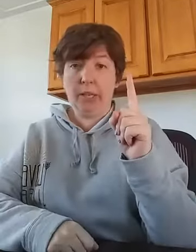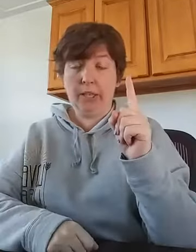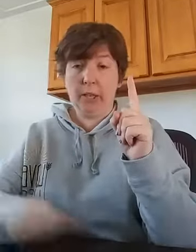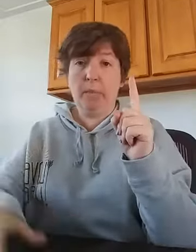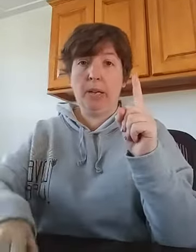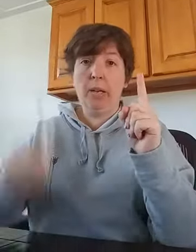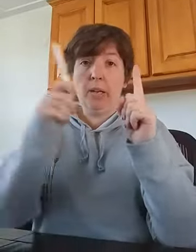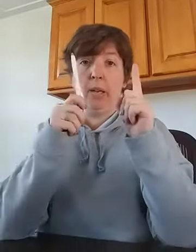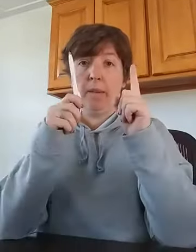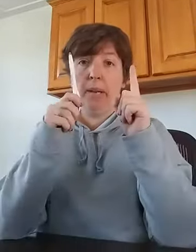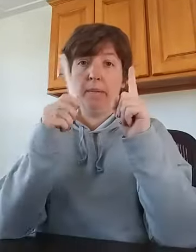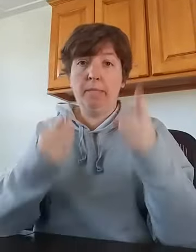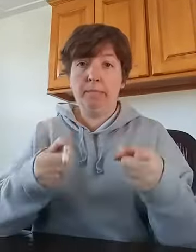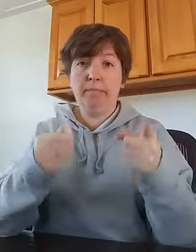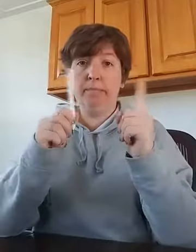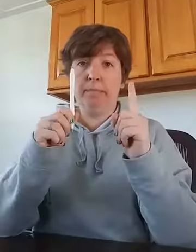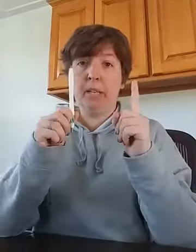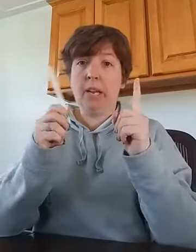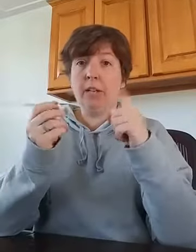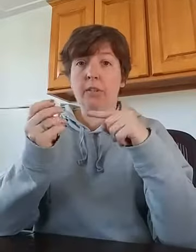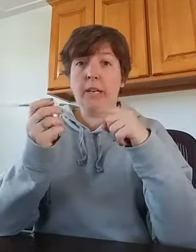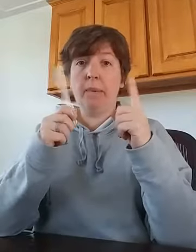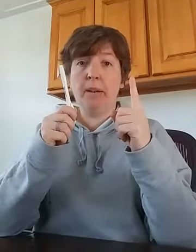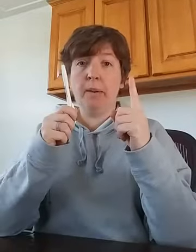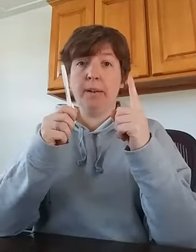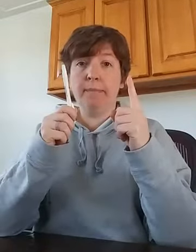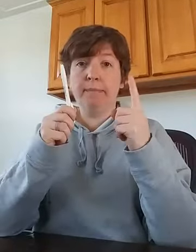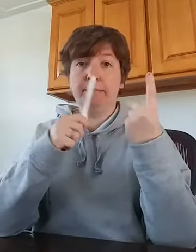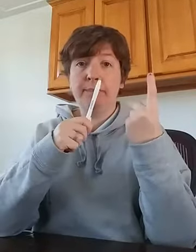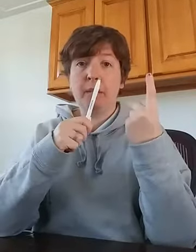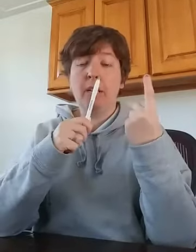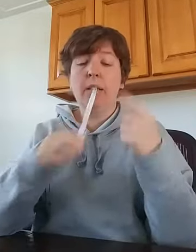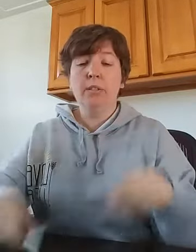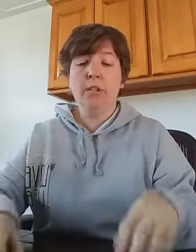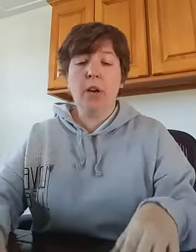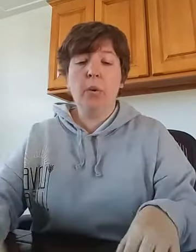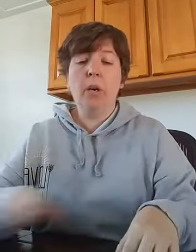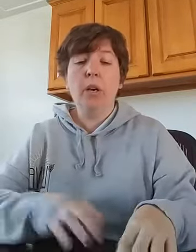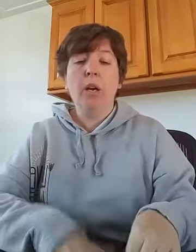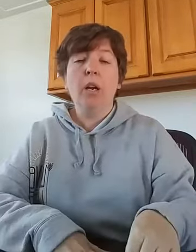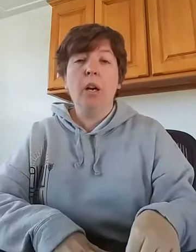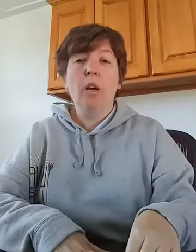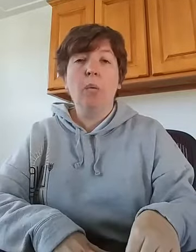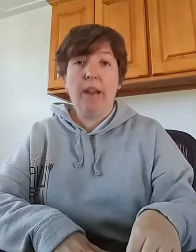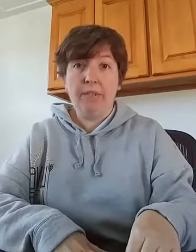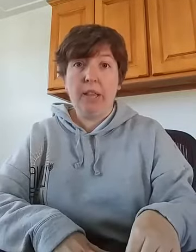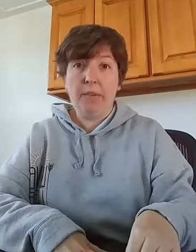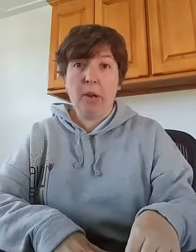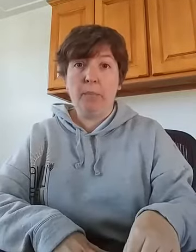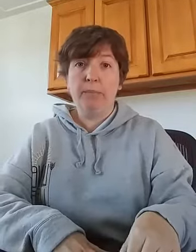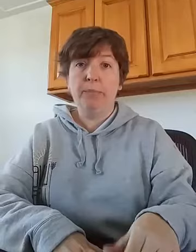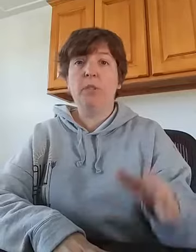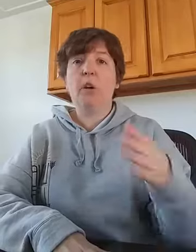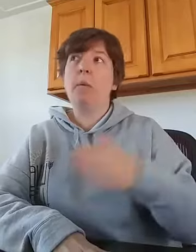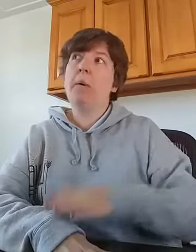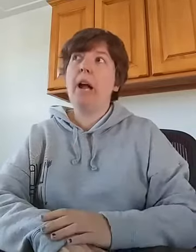It could be a pen. Kind of looks like a pen, right? So we have to let them know. So I